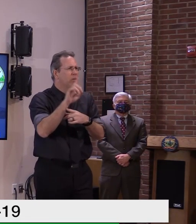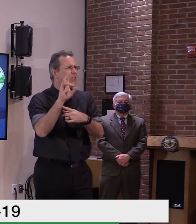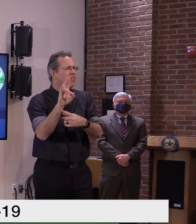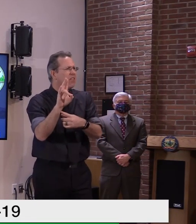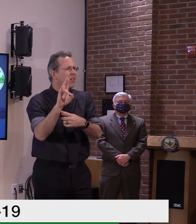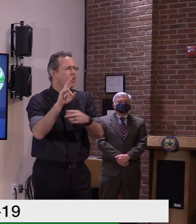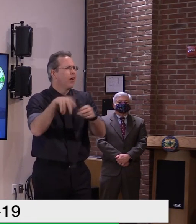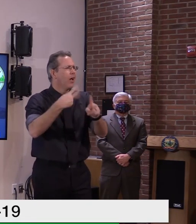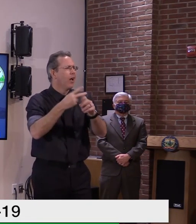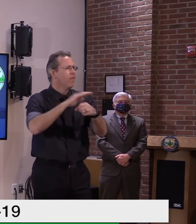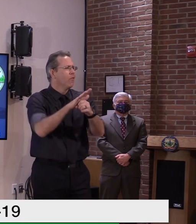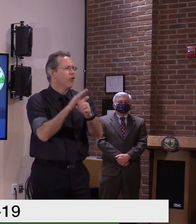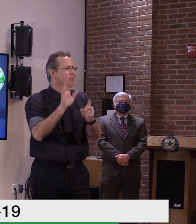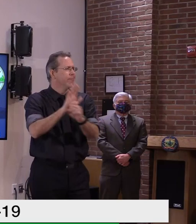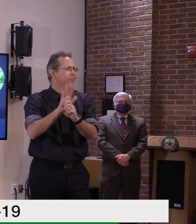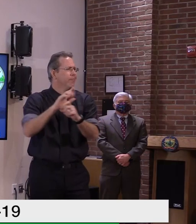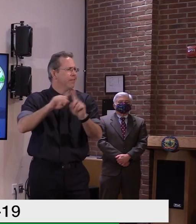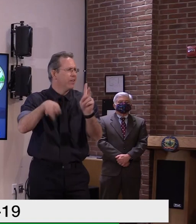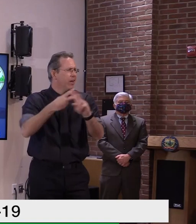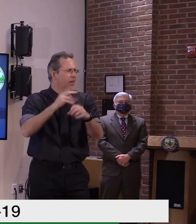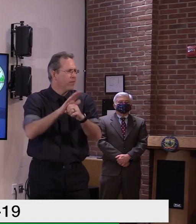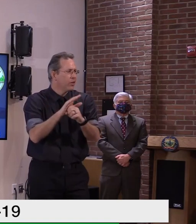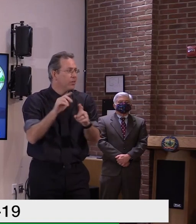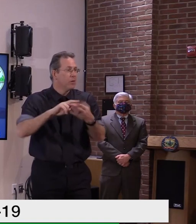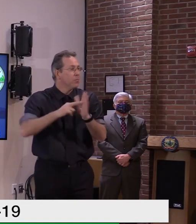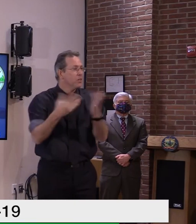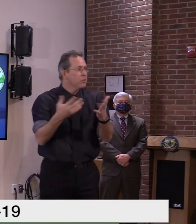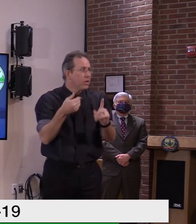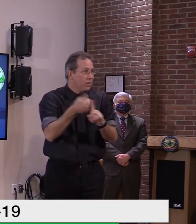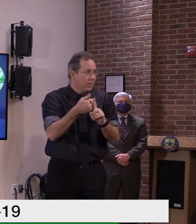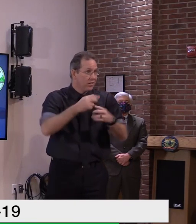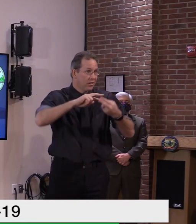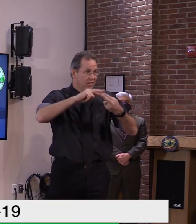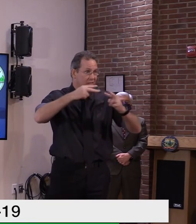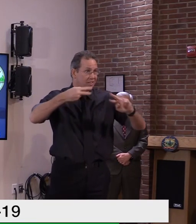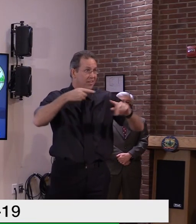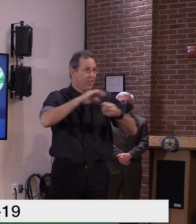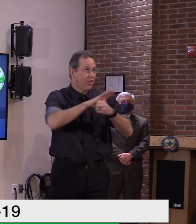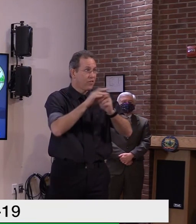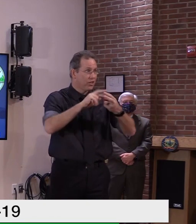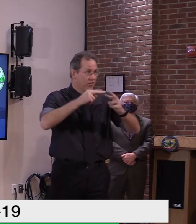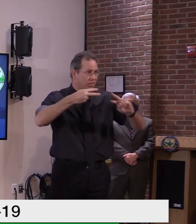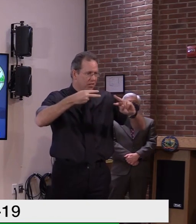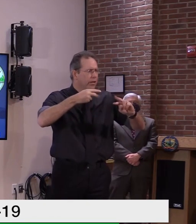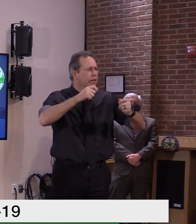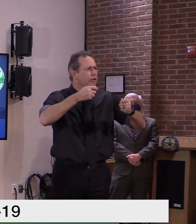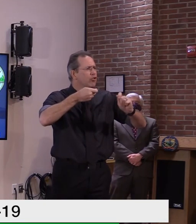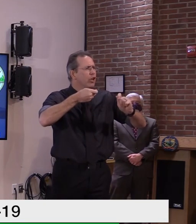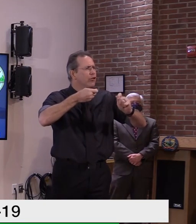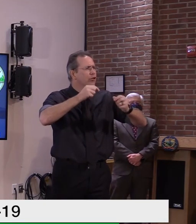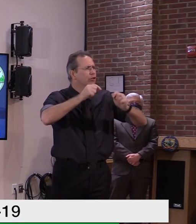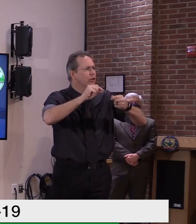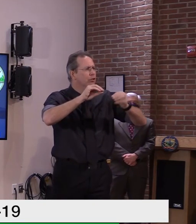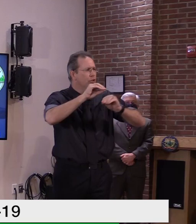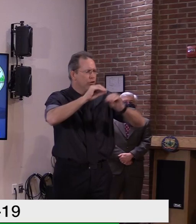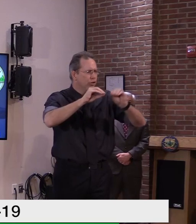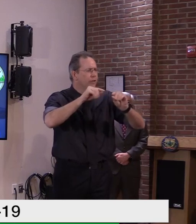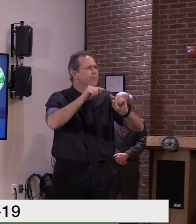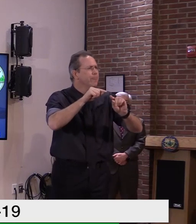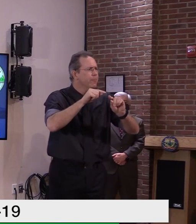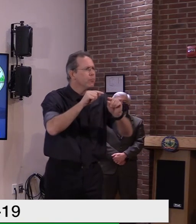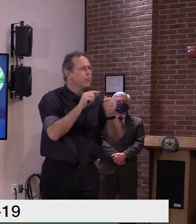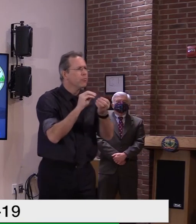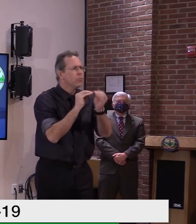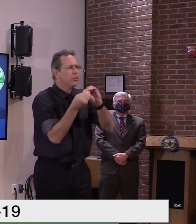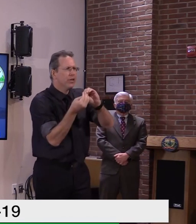it has mutations, so in its genetic coding, there's a variety of mutations, a number of which are to that antigen that